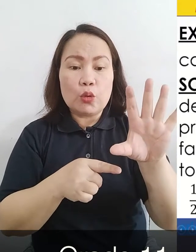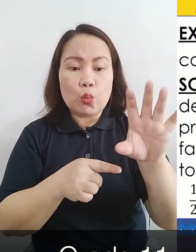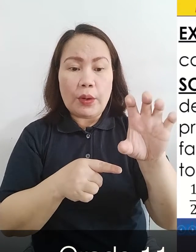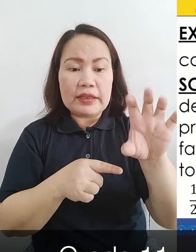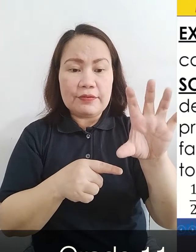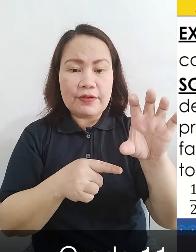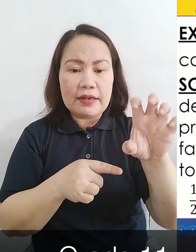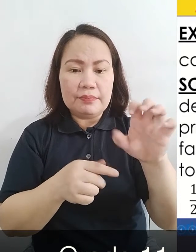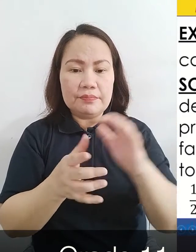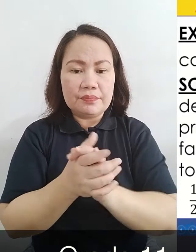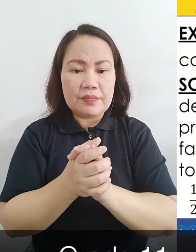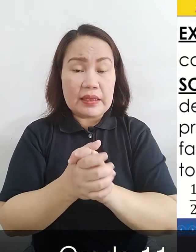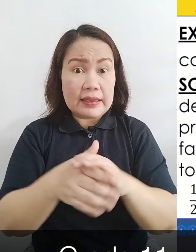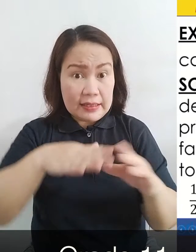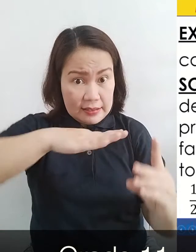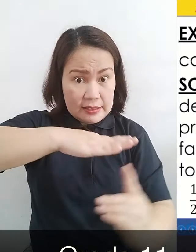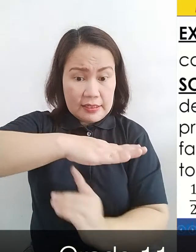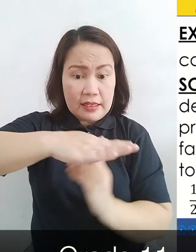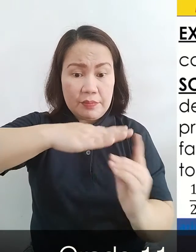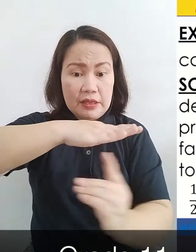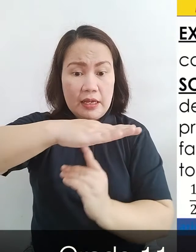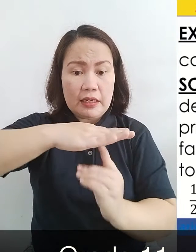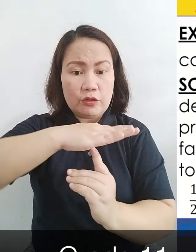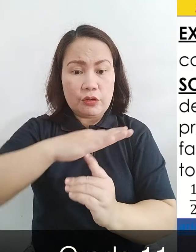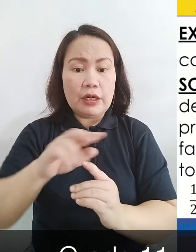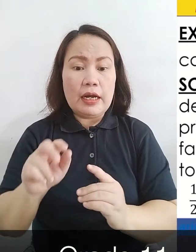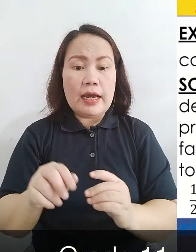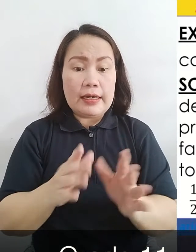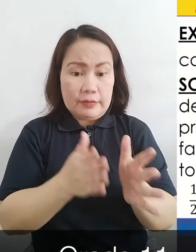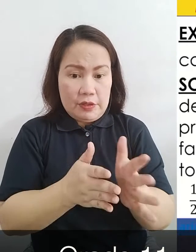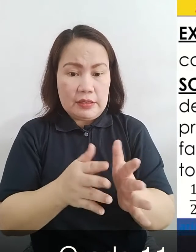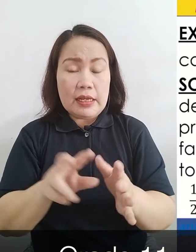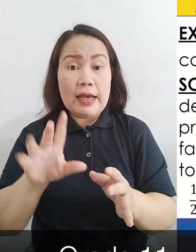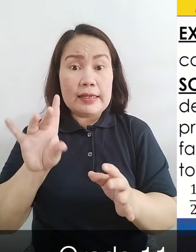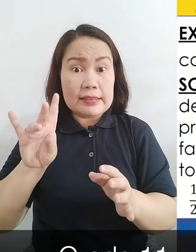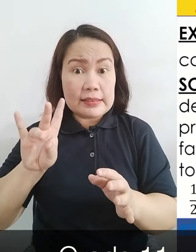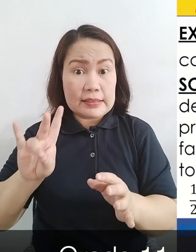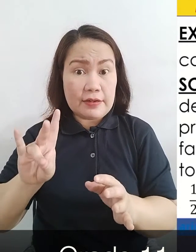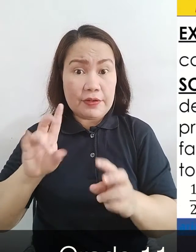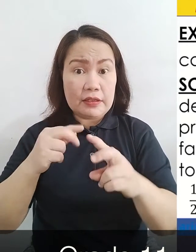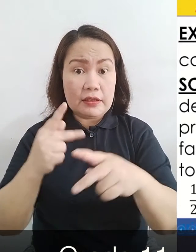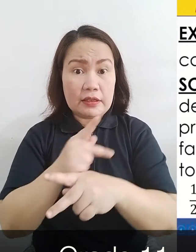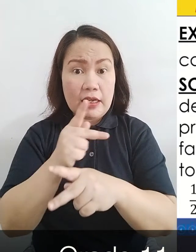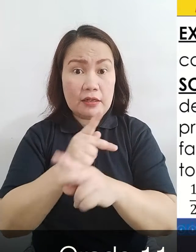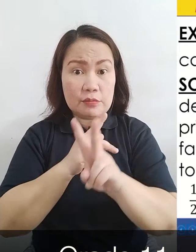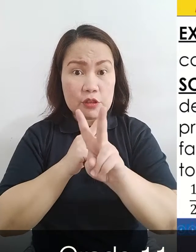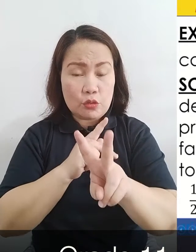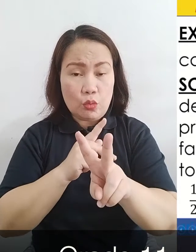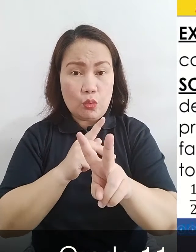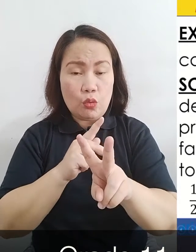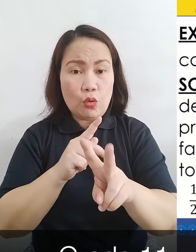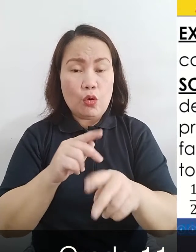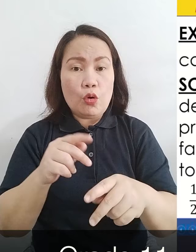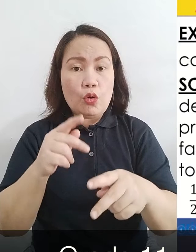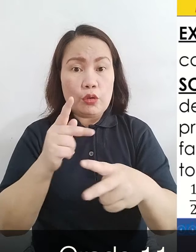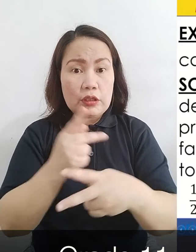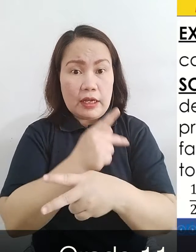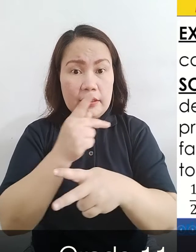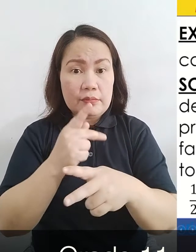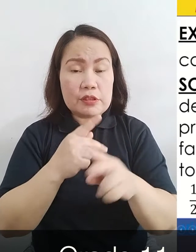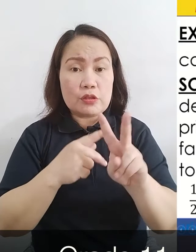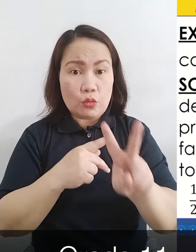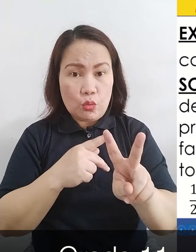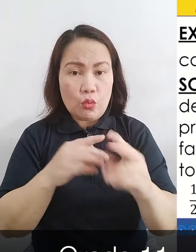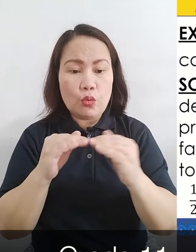times 5, that will be 25. Sa denominator naman, we have 7